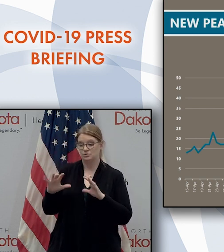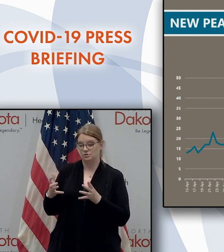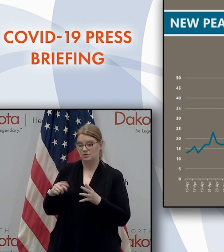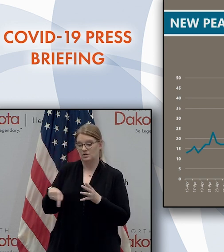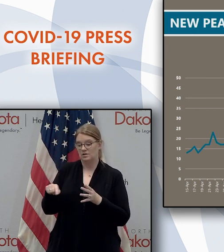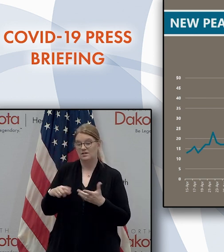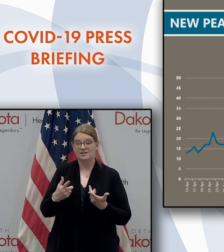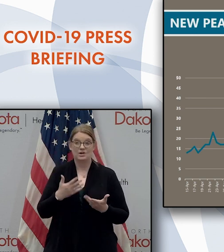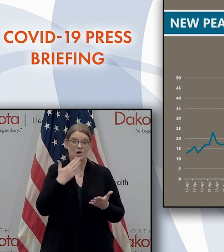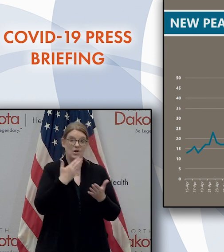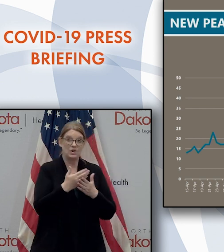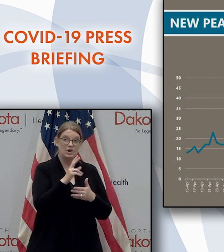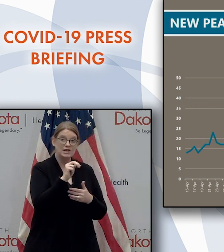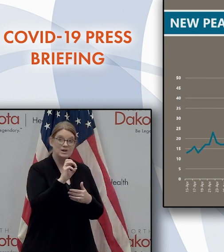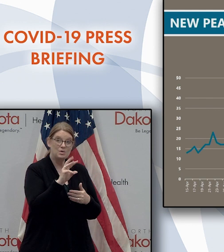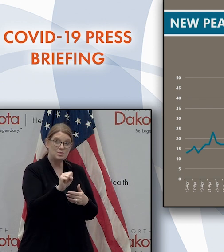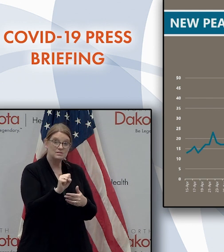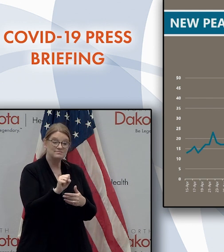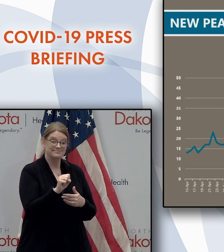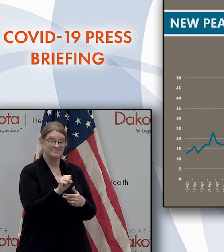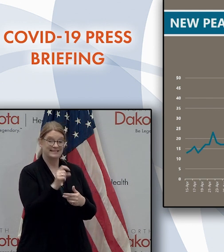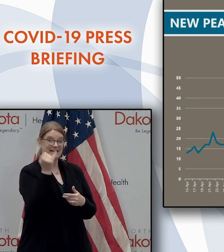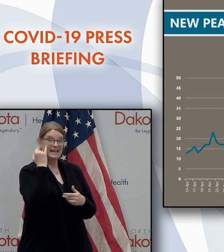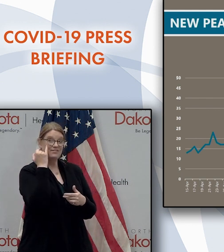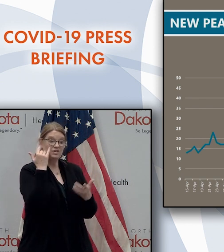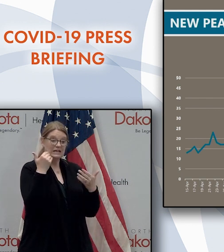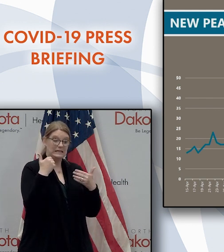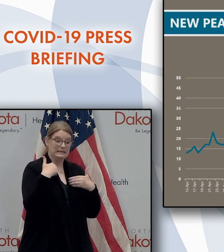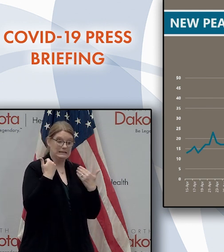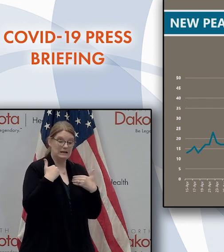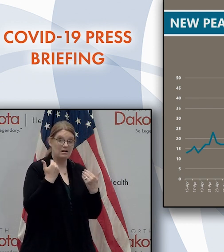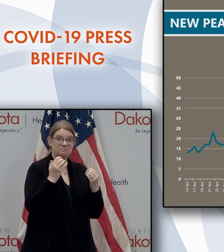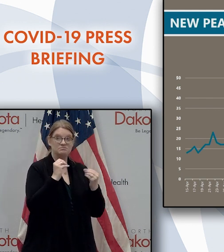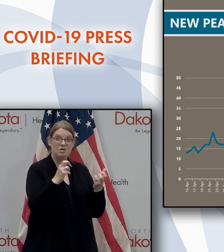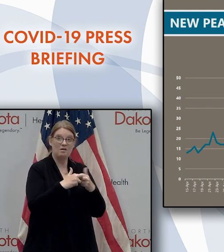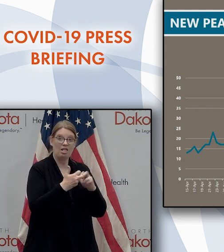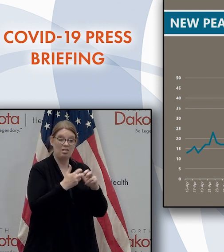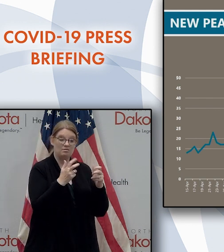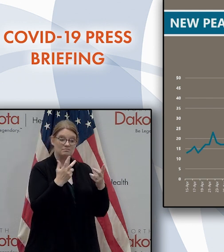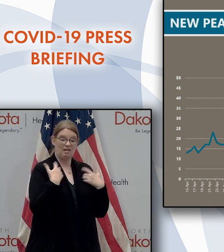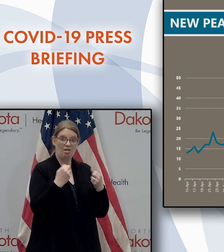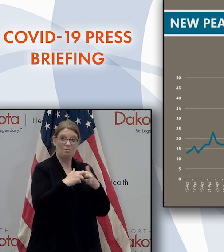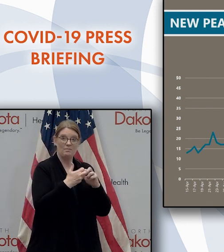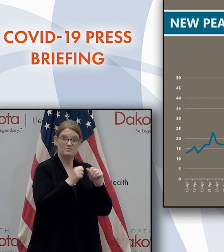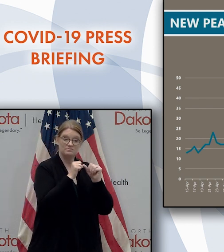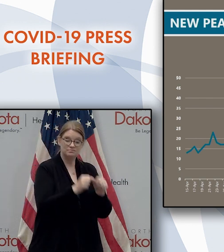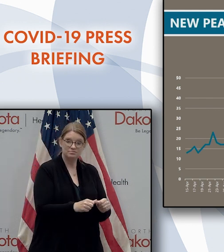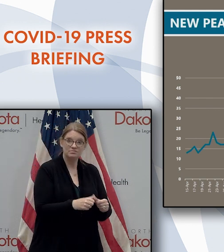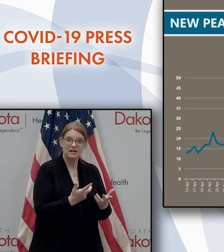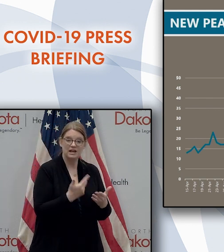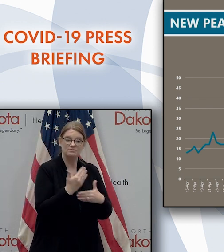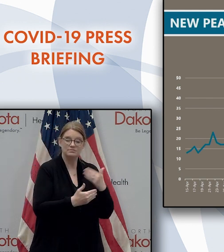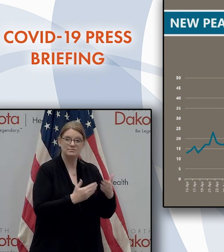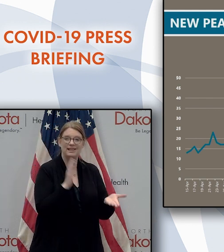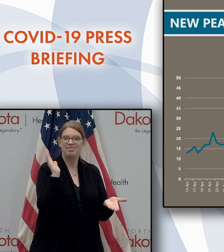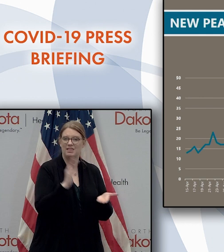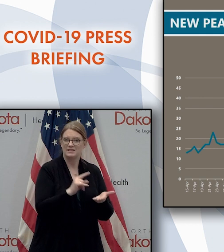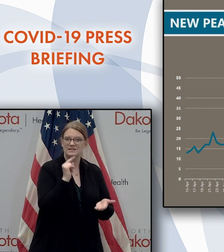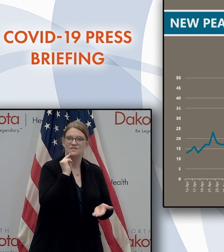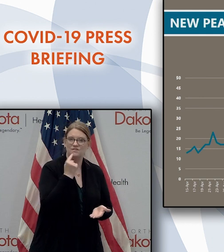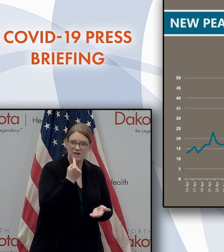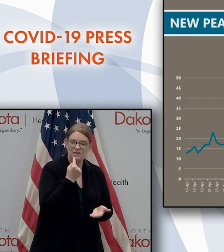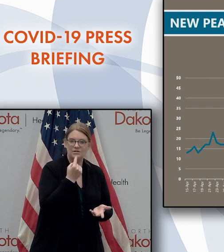that are younger and don't have underlying health conditions is that the course of this disease can be less severe and seldom